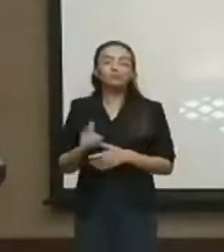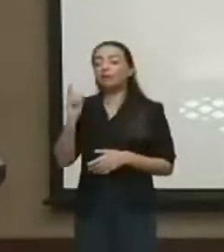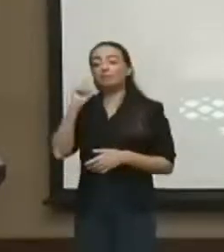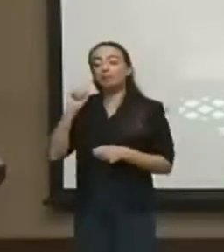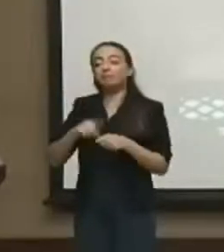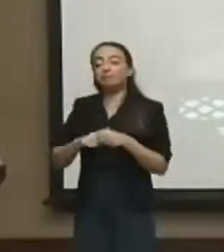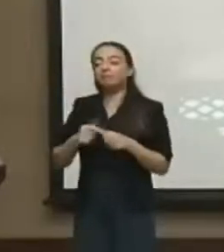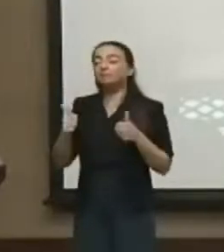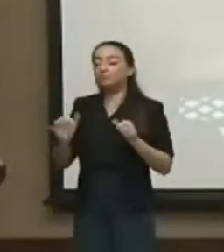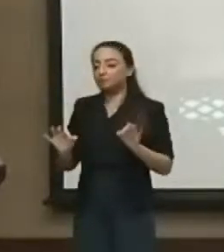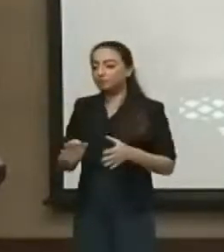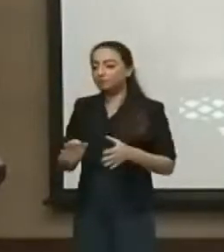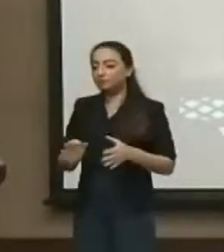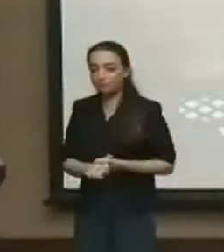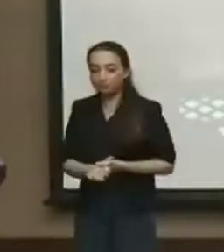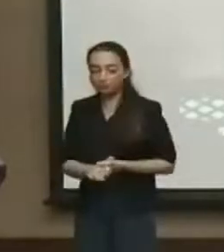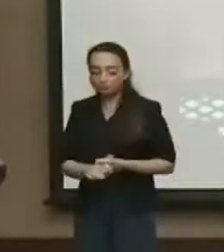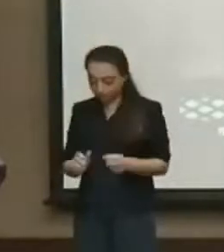Got it. So